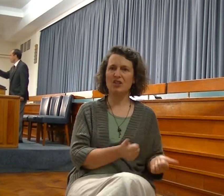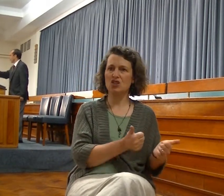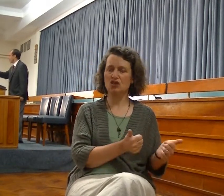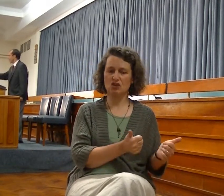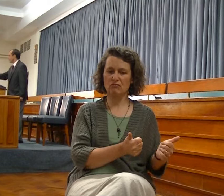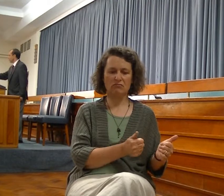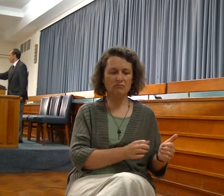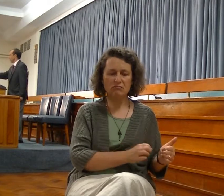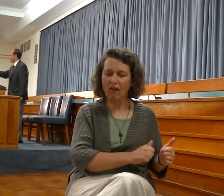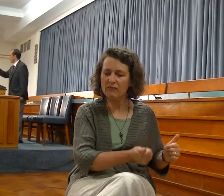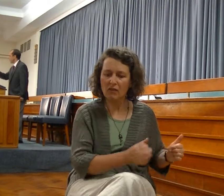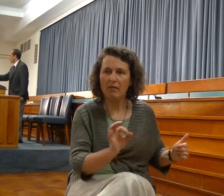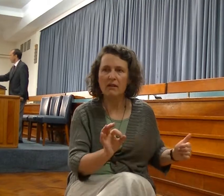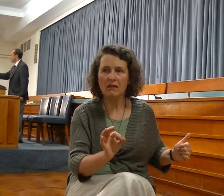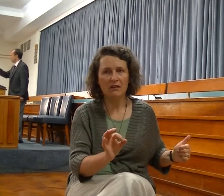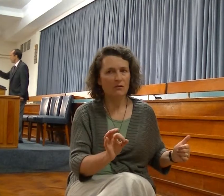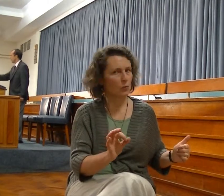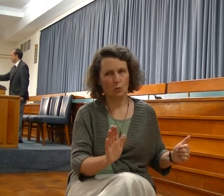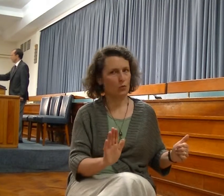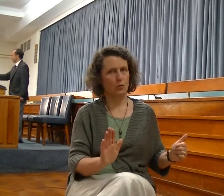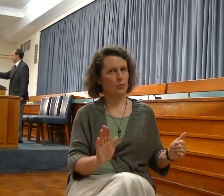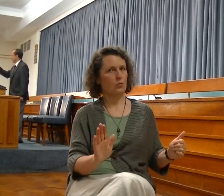everything. We can know now.